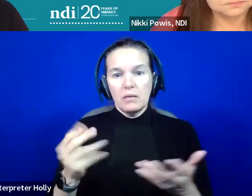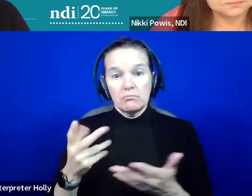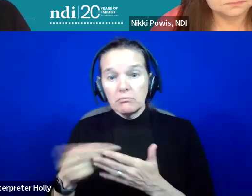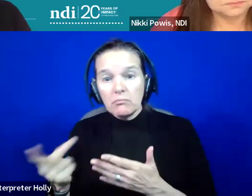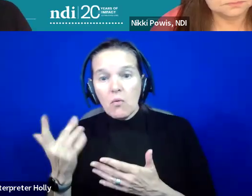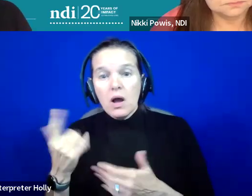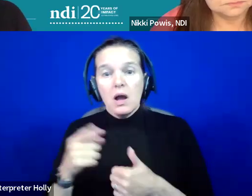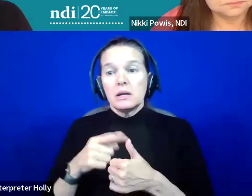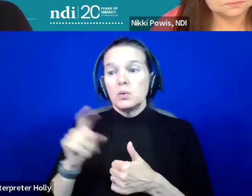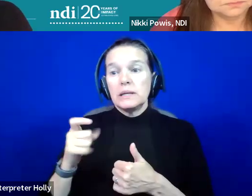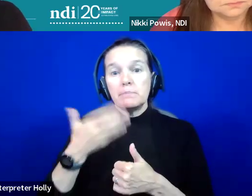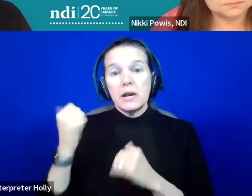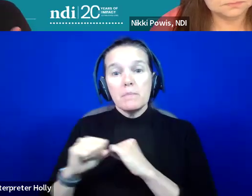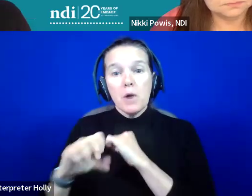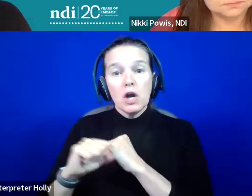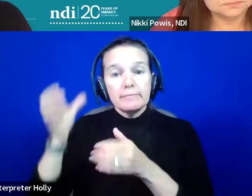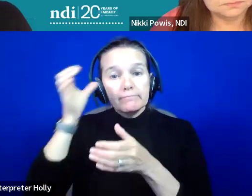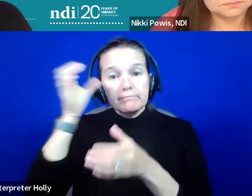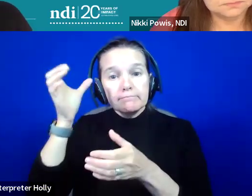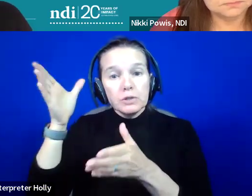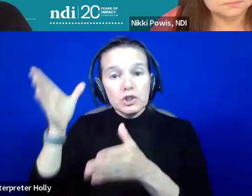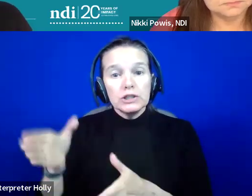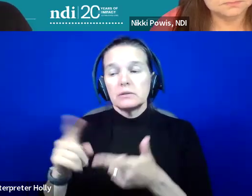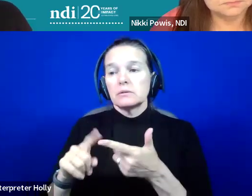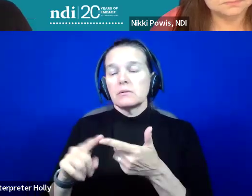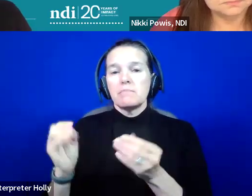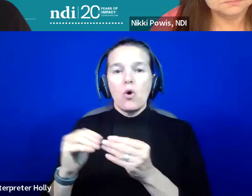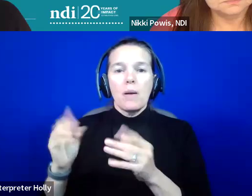at marketing or maybe more available, whatever that is for you